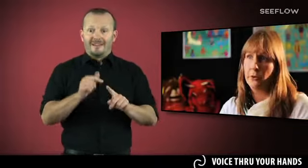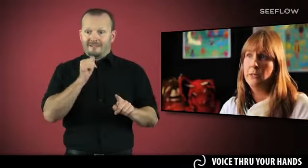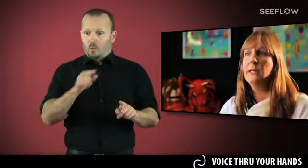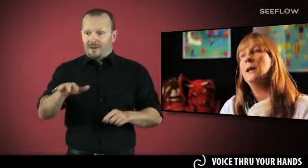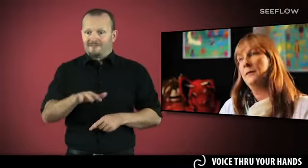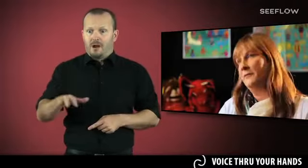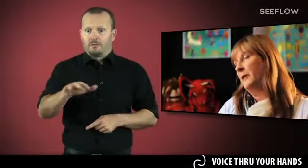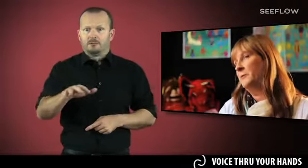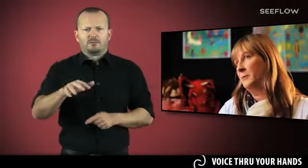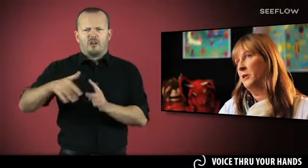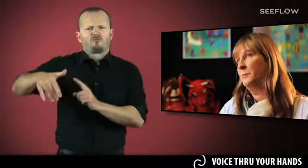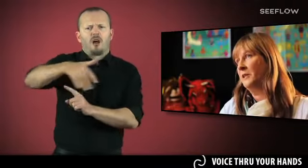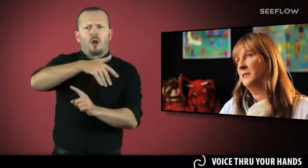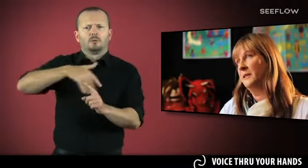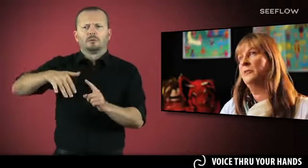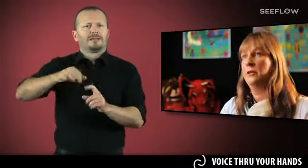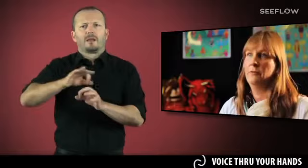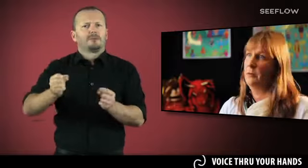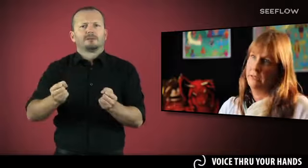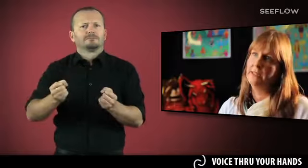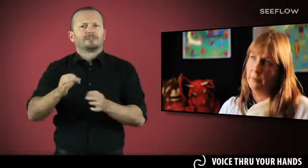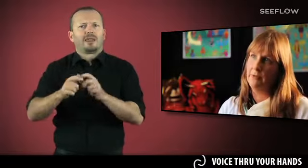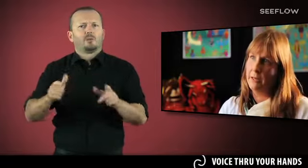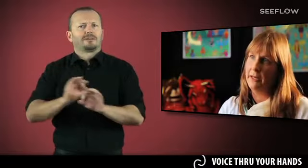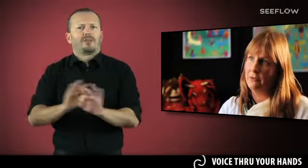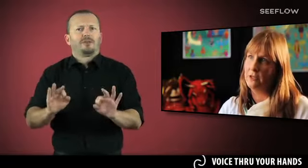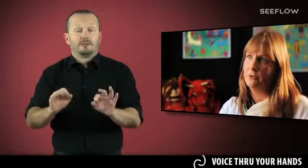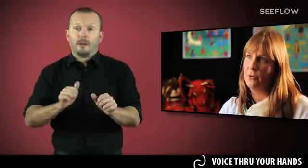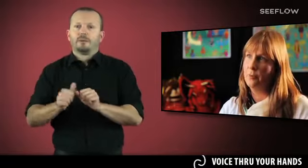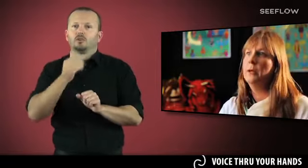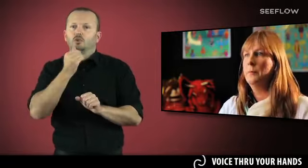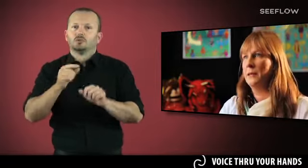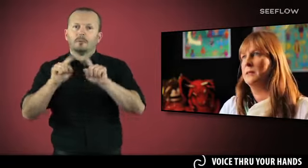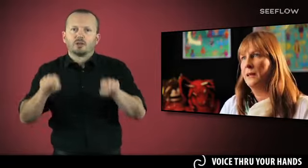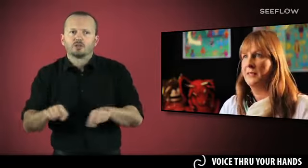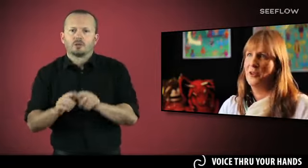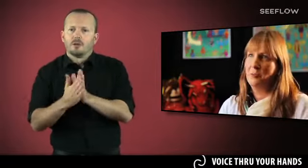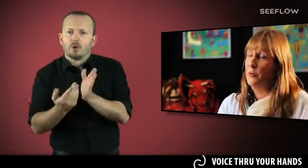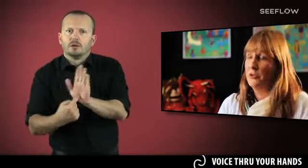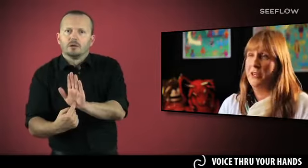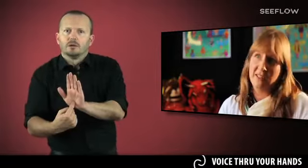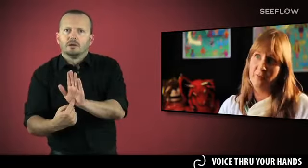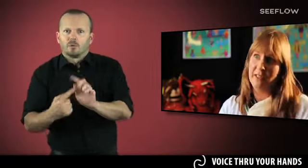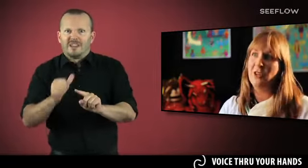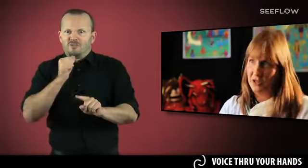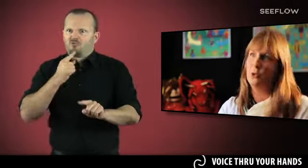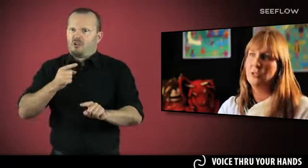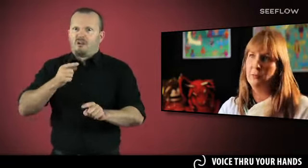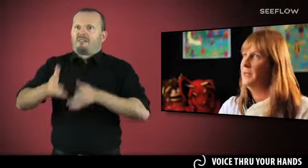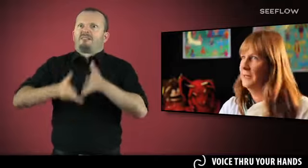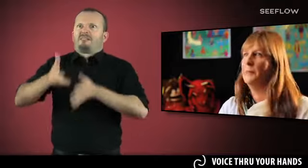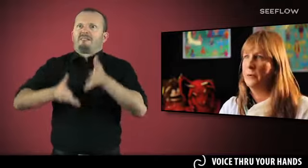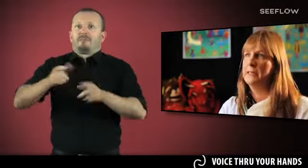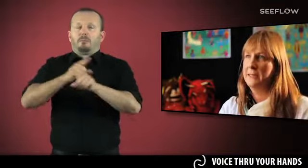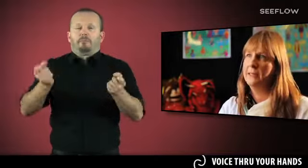being used, then for them to be able to use pictures in a different environment is going to be really beneficial for them, because there's nothing more frustrating than trying to talk to